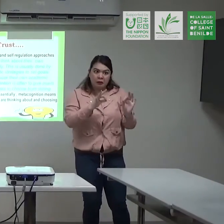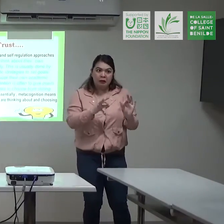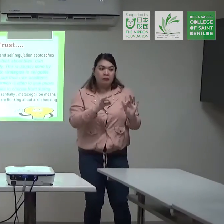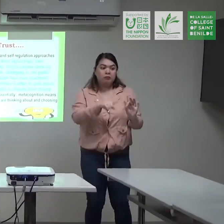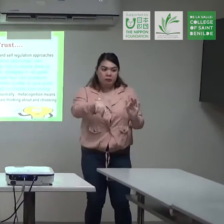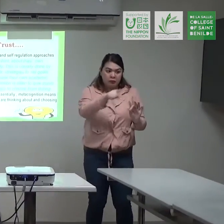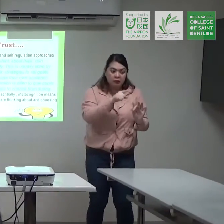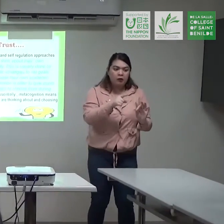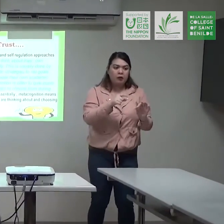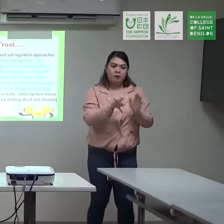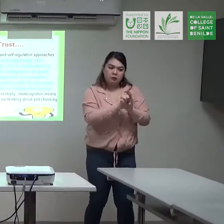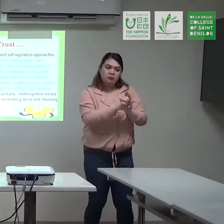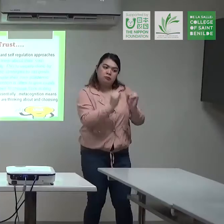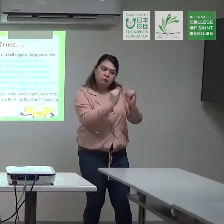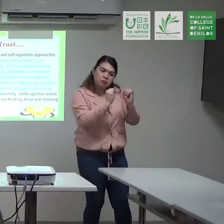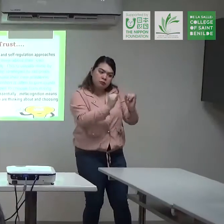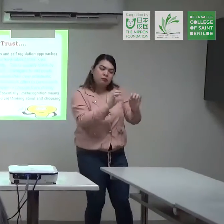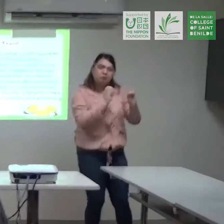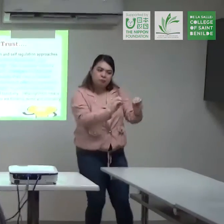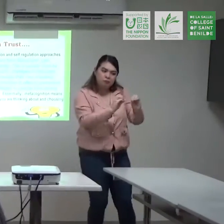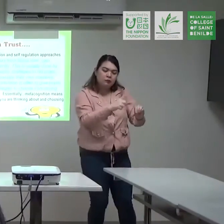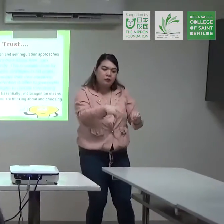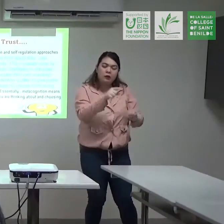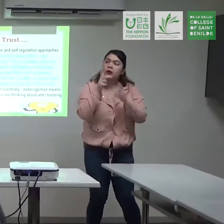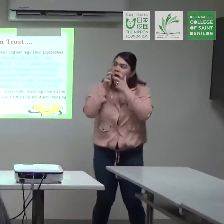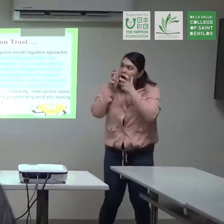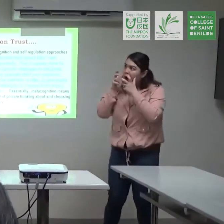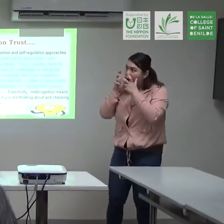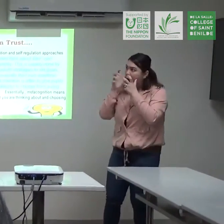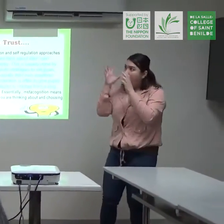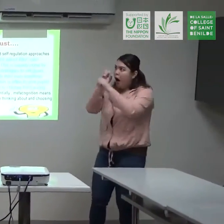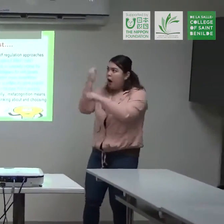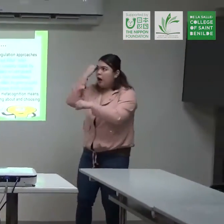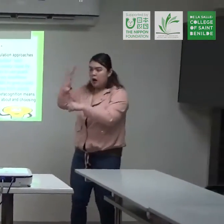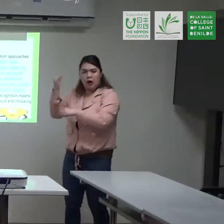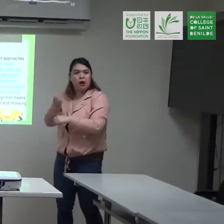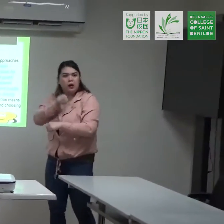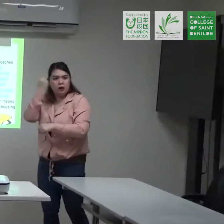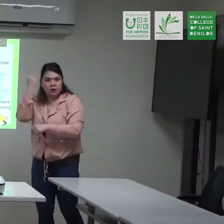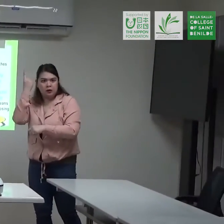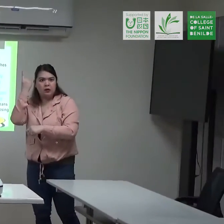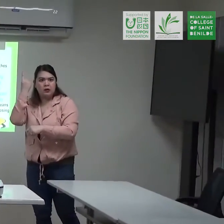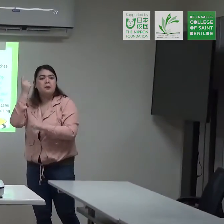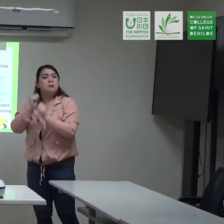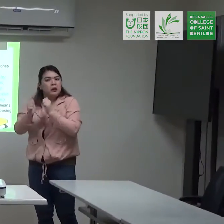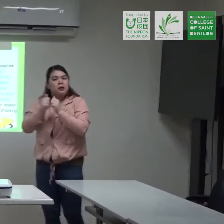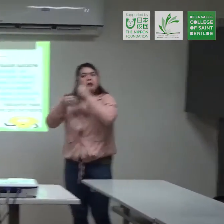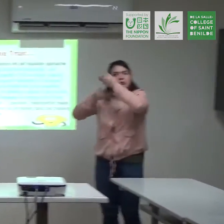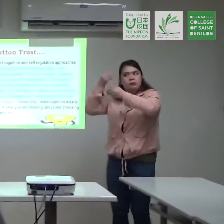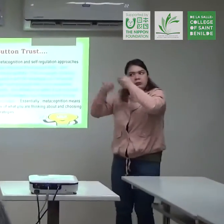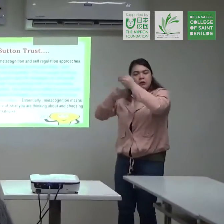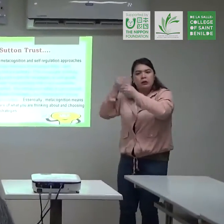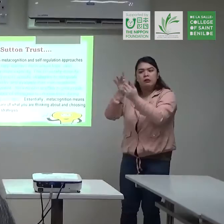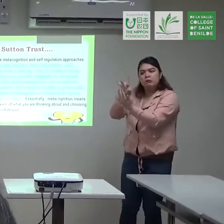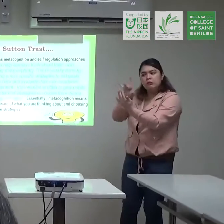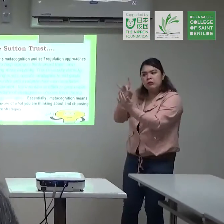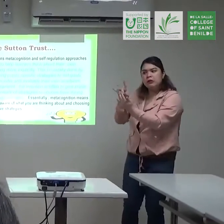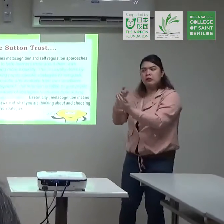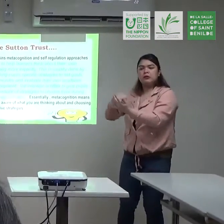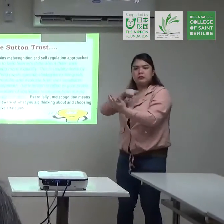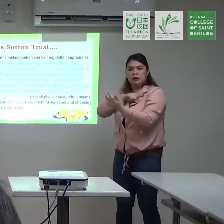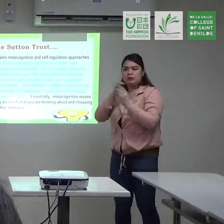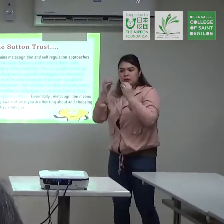means being aware of what you are thinking about and choosing